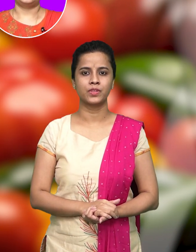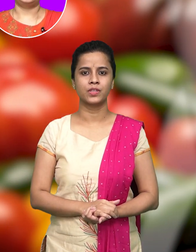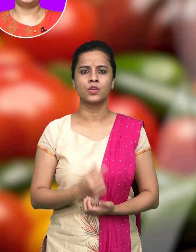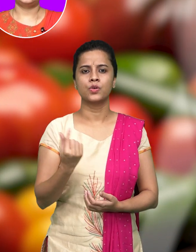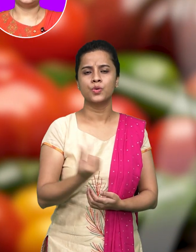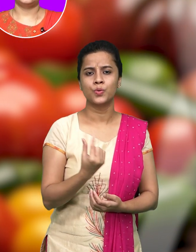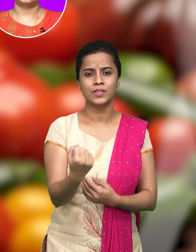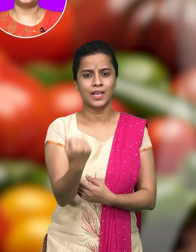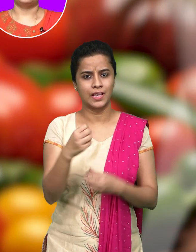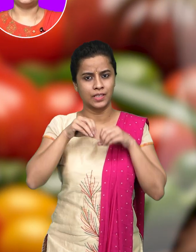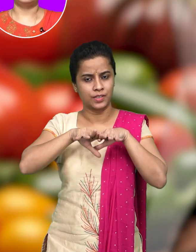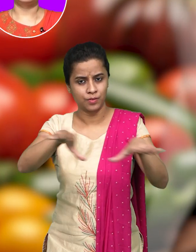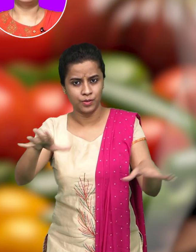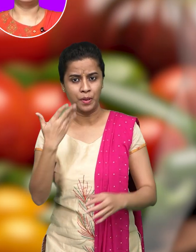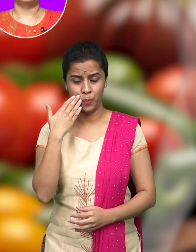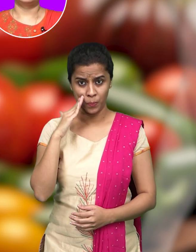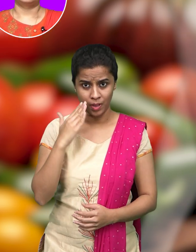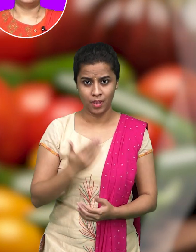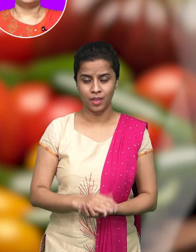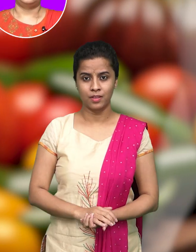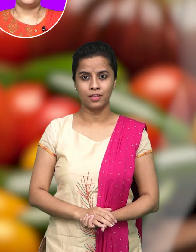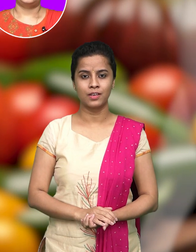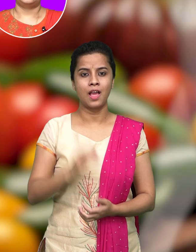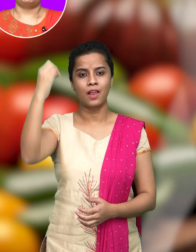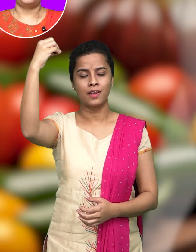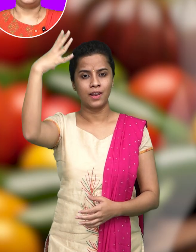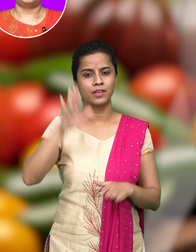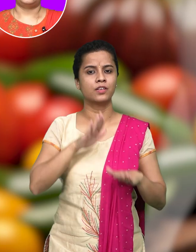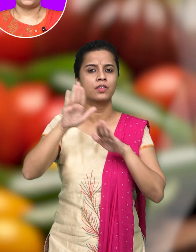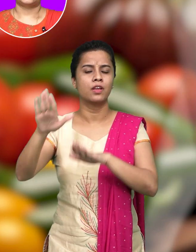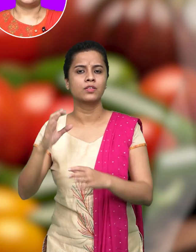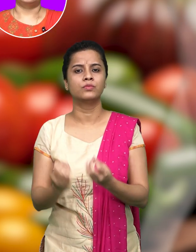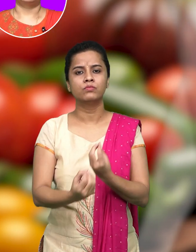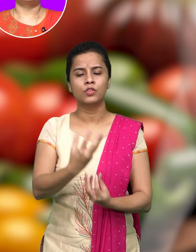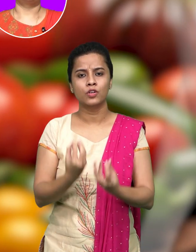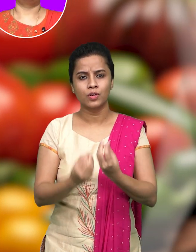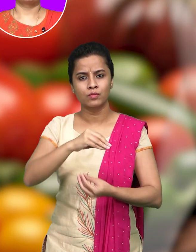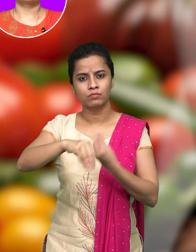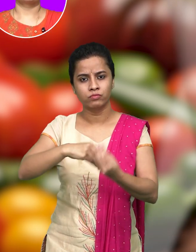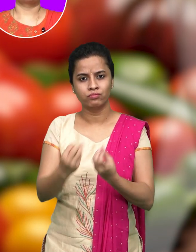utilizing the energy released during light dependent reaction.